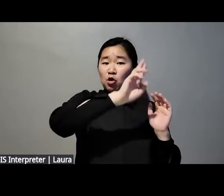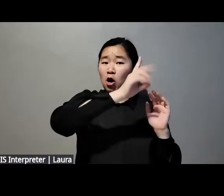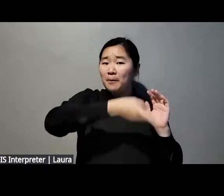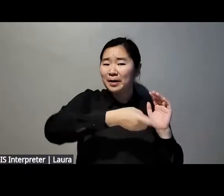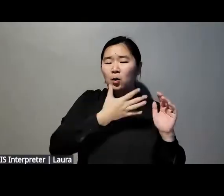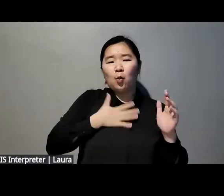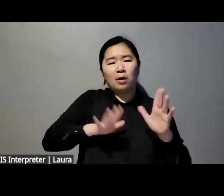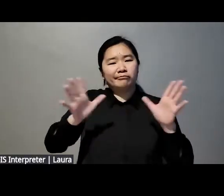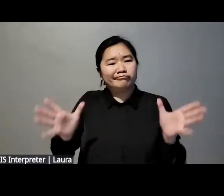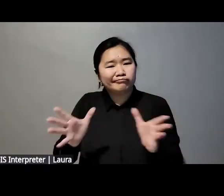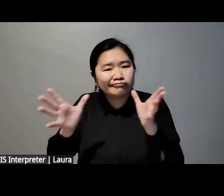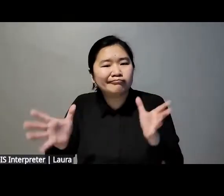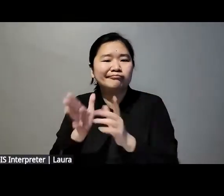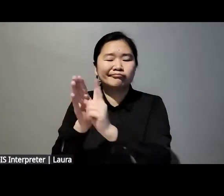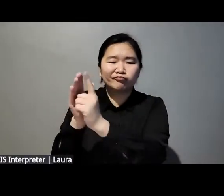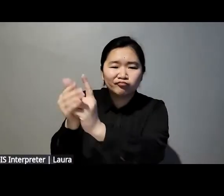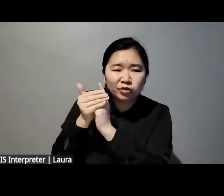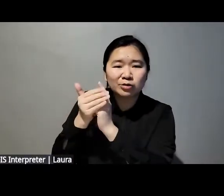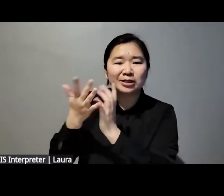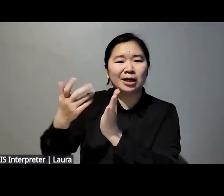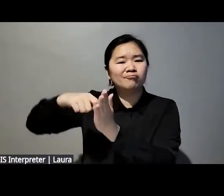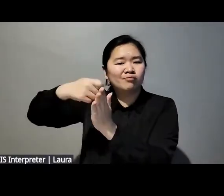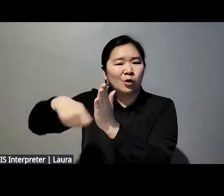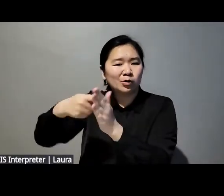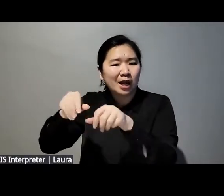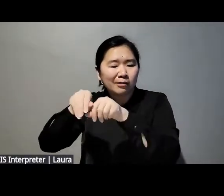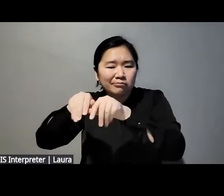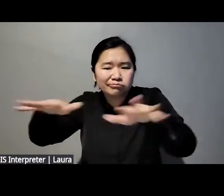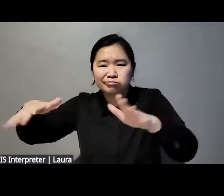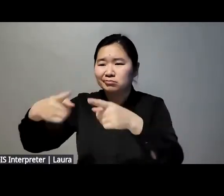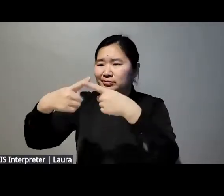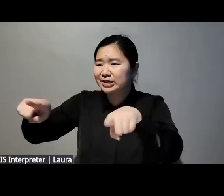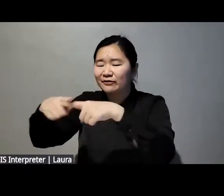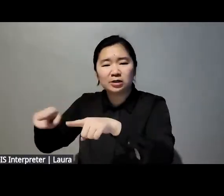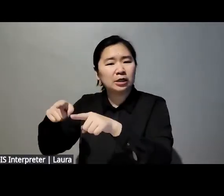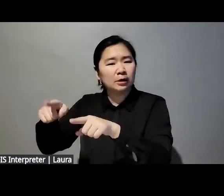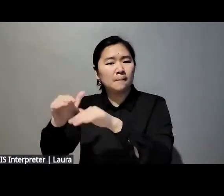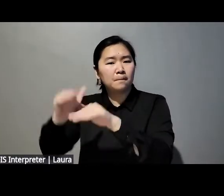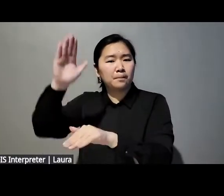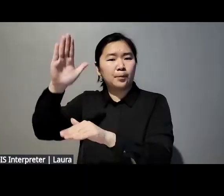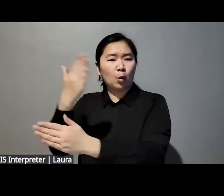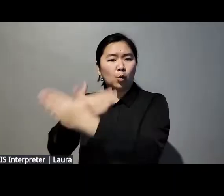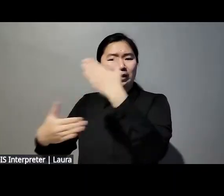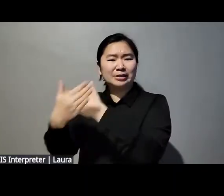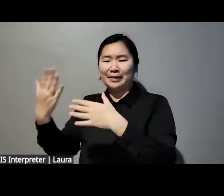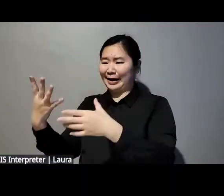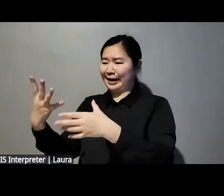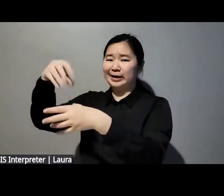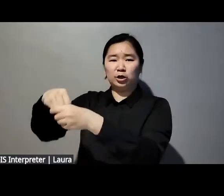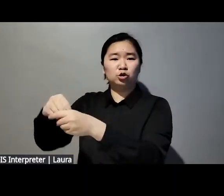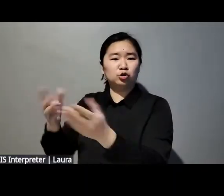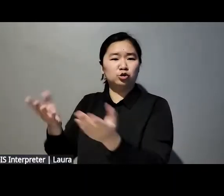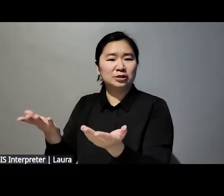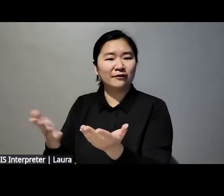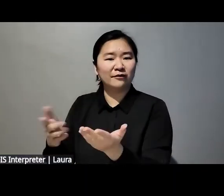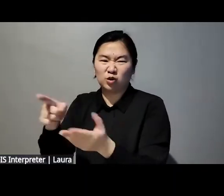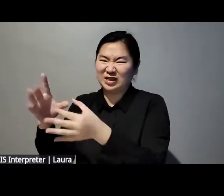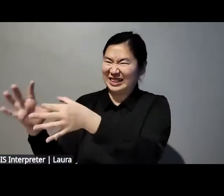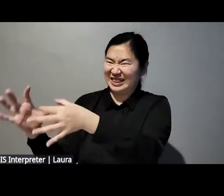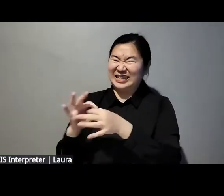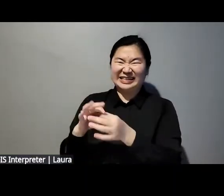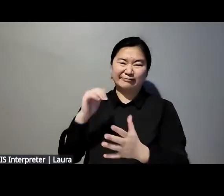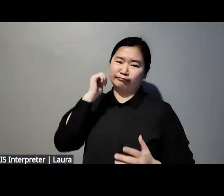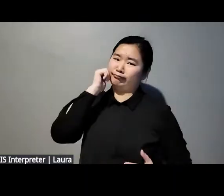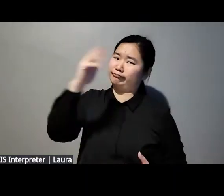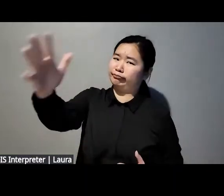are membership-based organizations. And it's important to understand the distinction because OPDs are